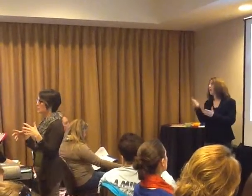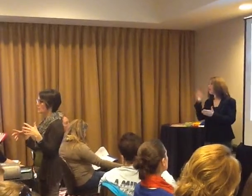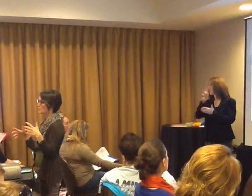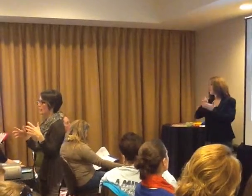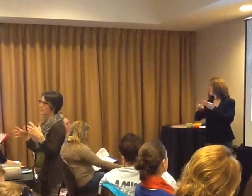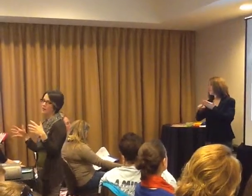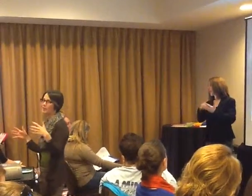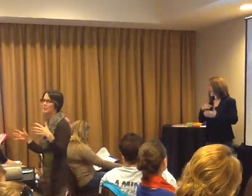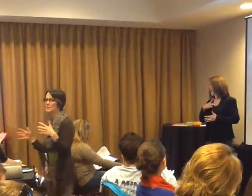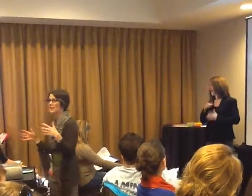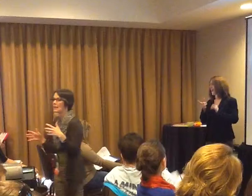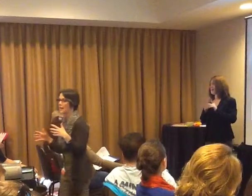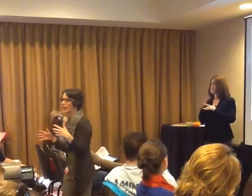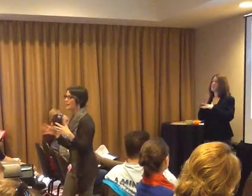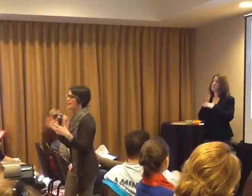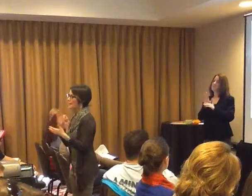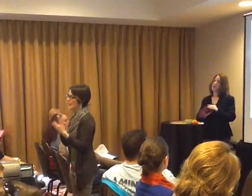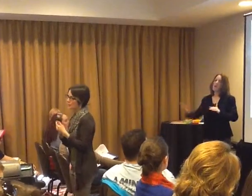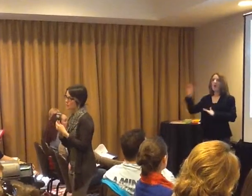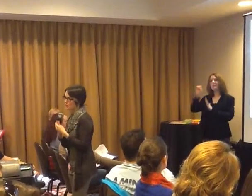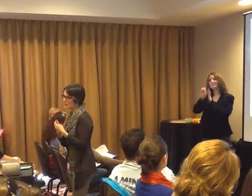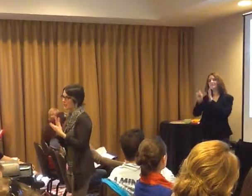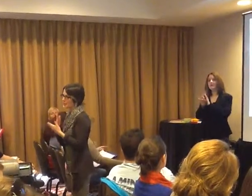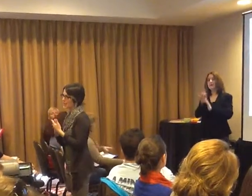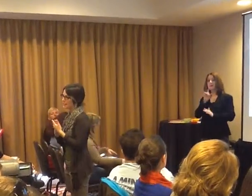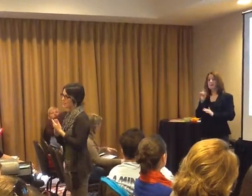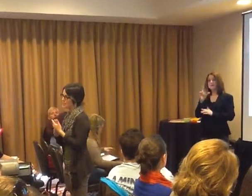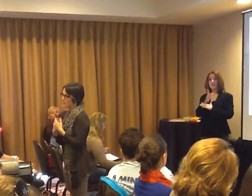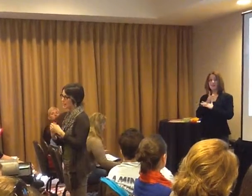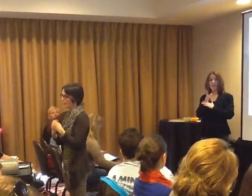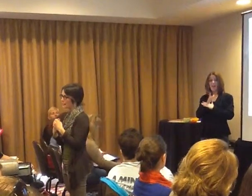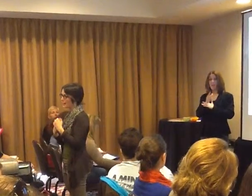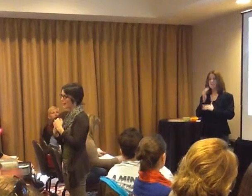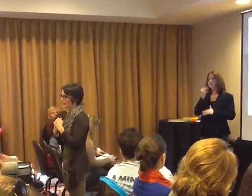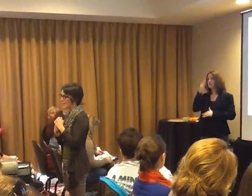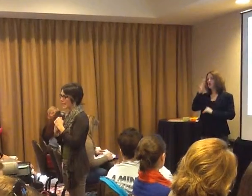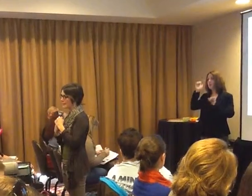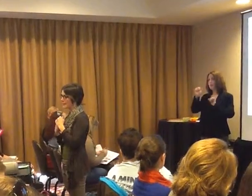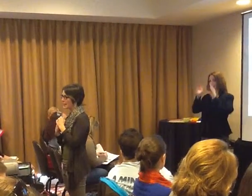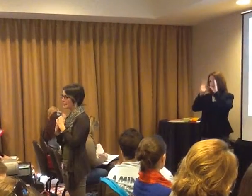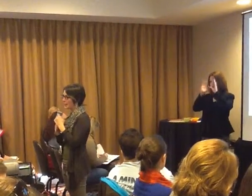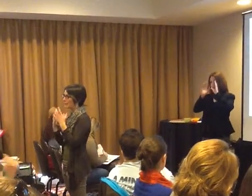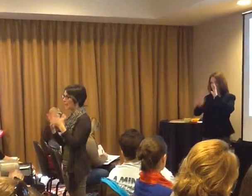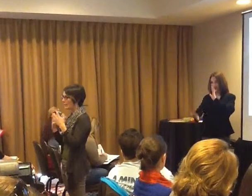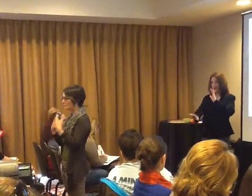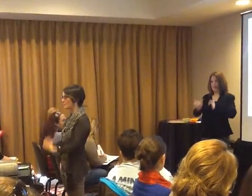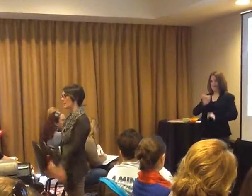to spout all around the state that the average adult can attend to a self-selected